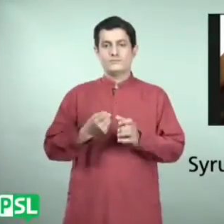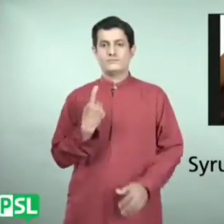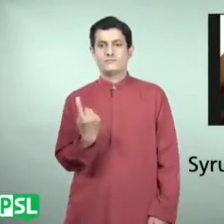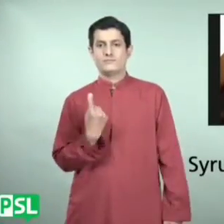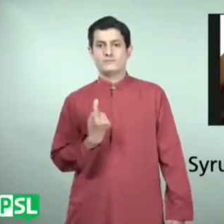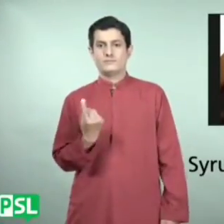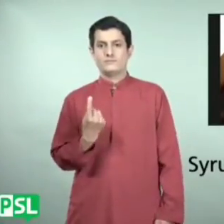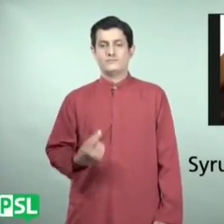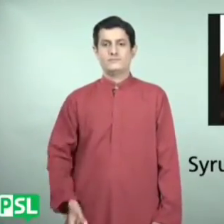syrup for milkshake,